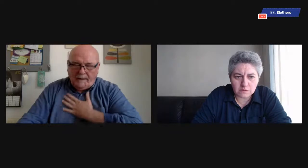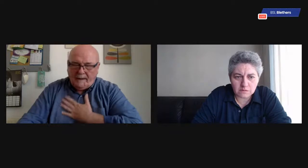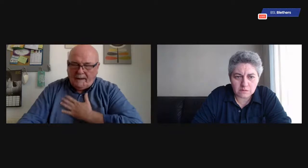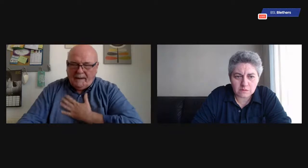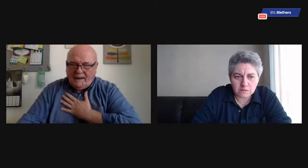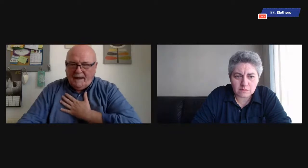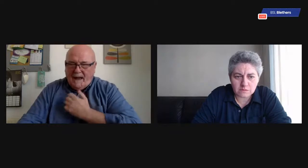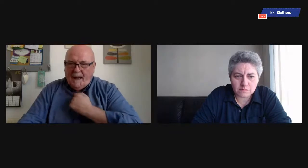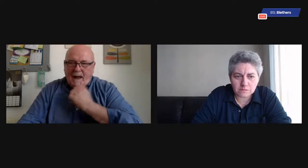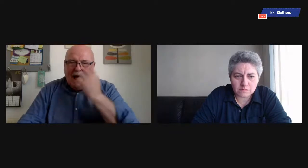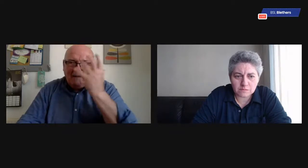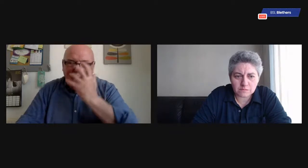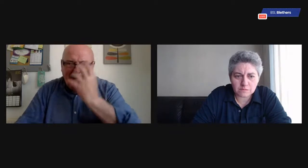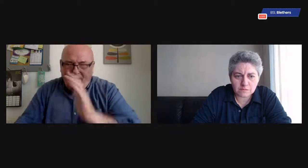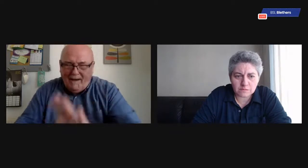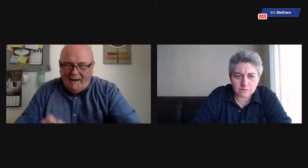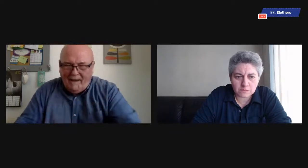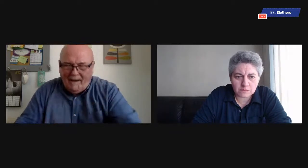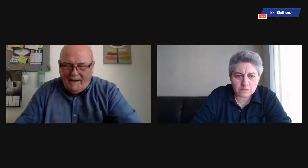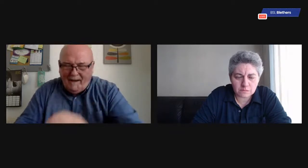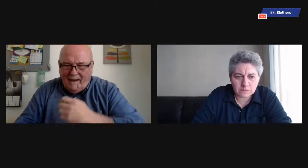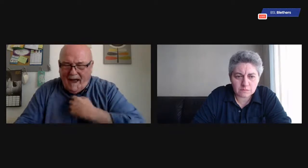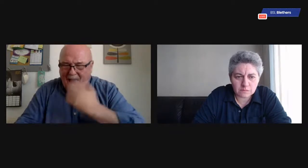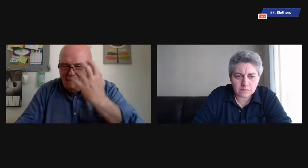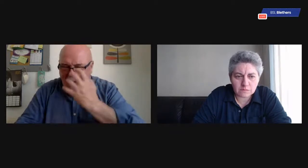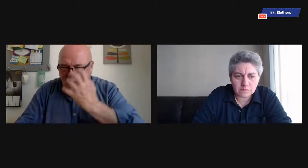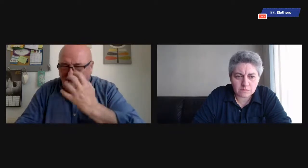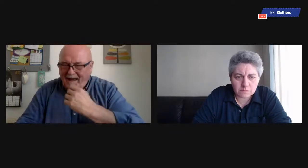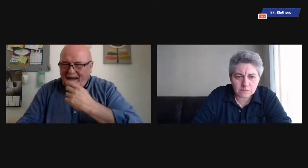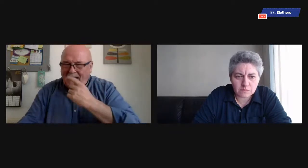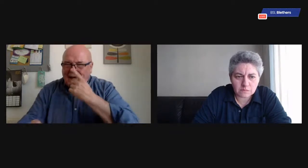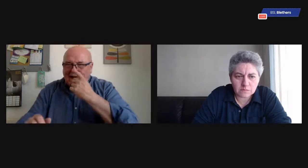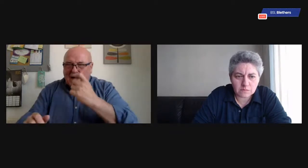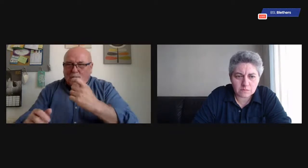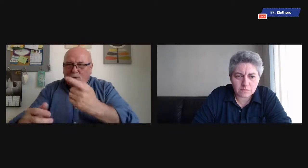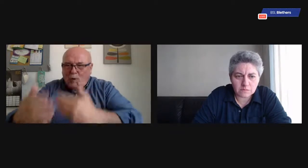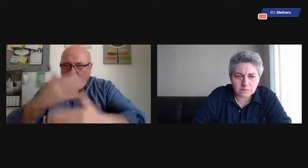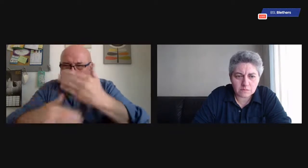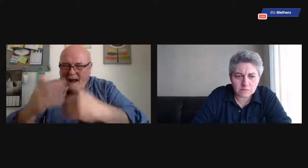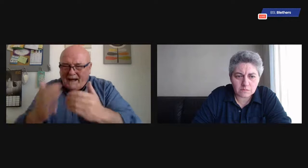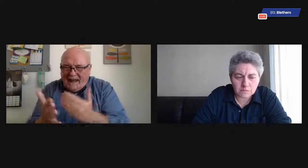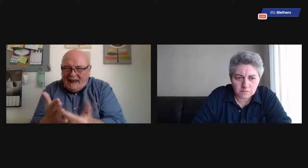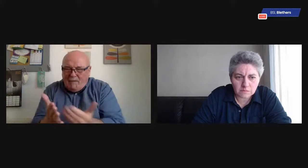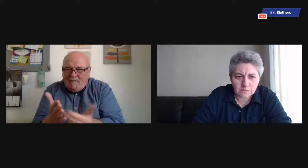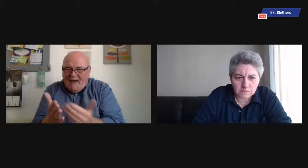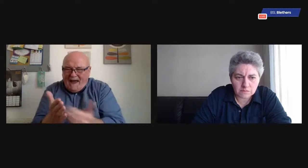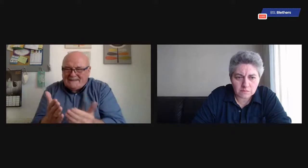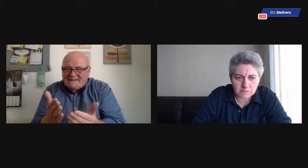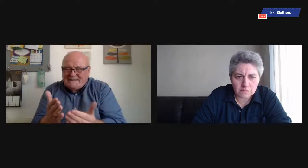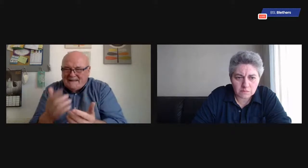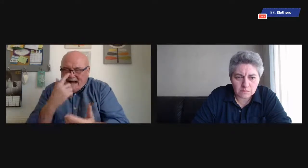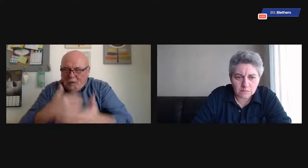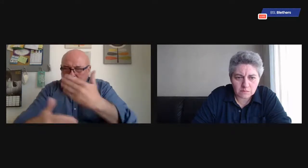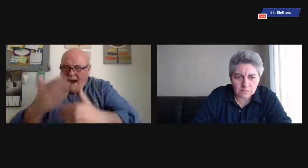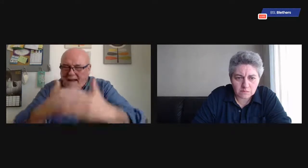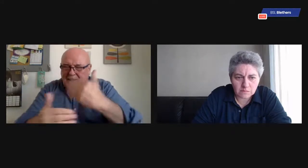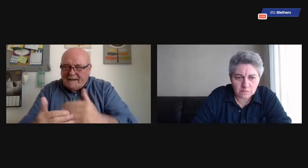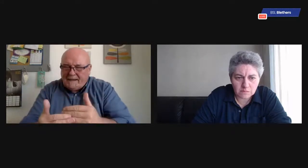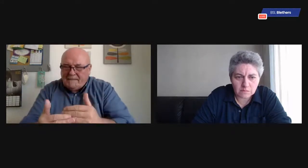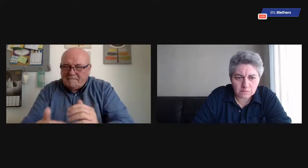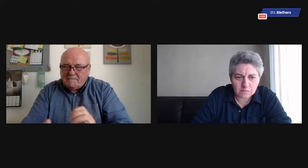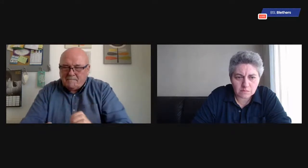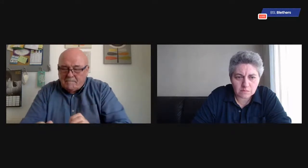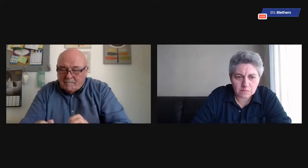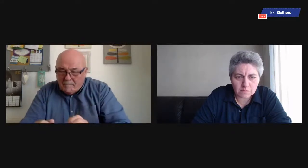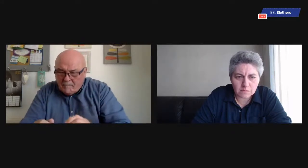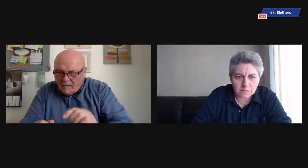the maybe they say, "I'm sorry, I made a mistake." The interpreter, "I've made an error. Could you go back and clarify that?" That